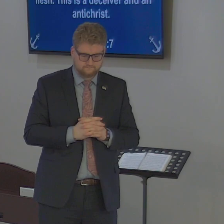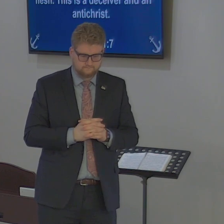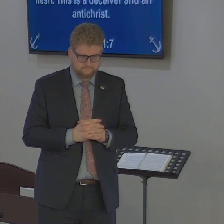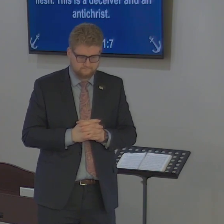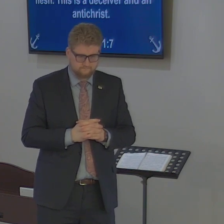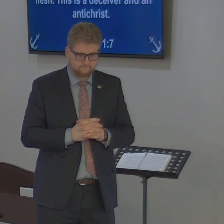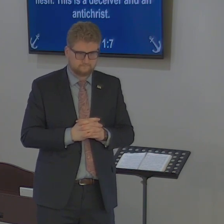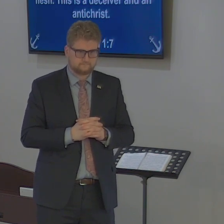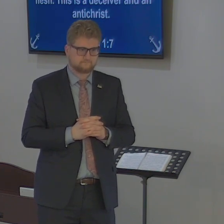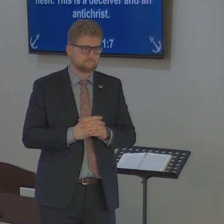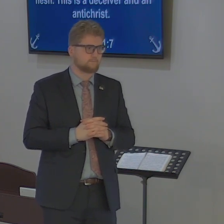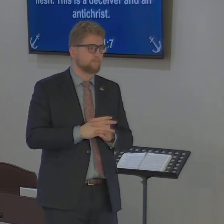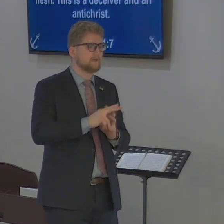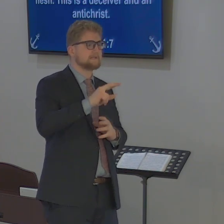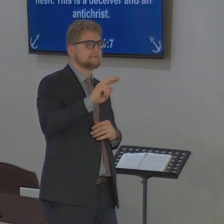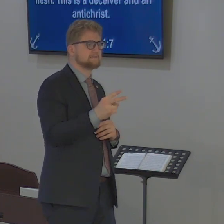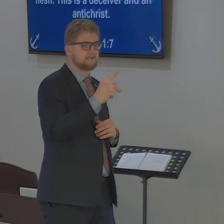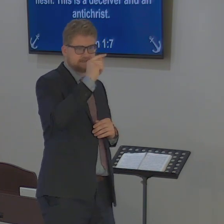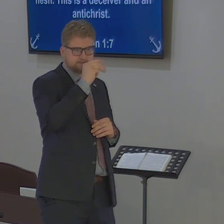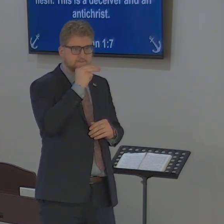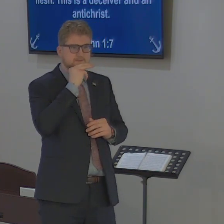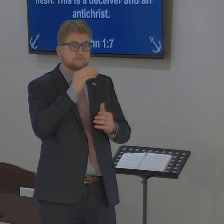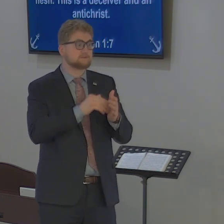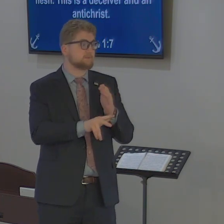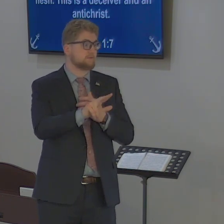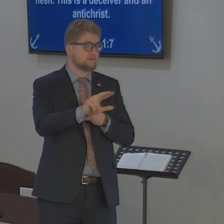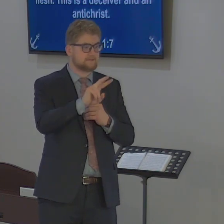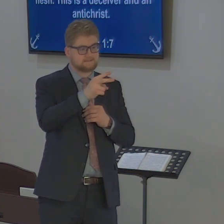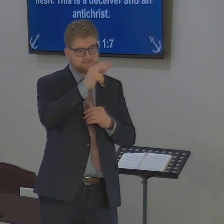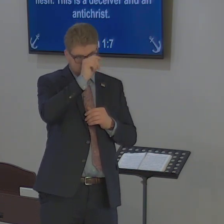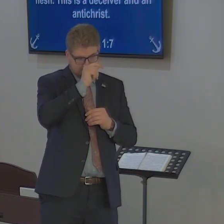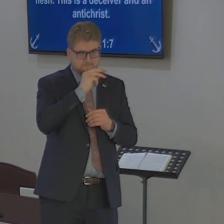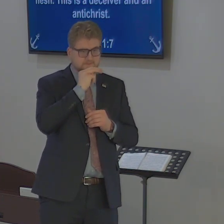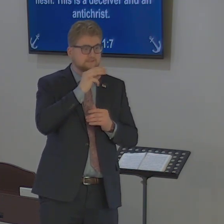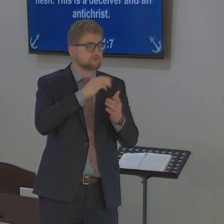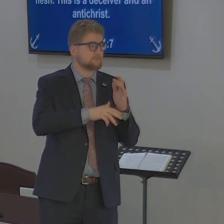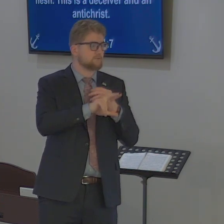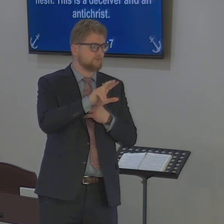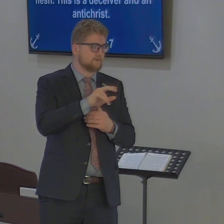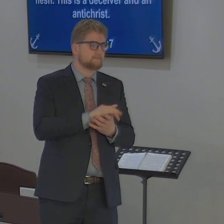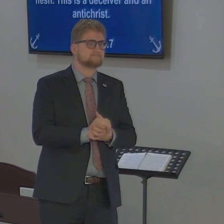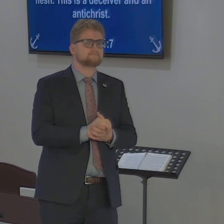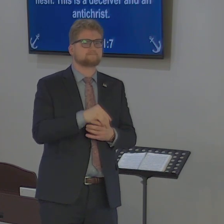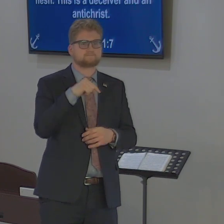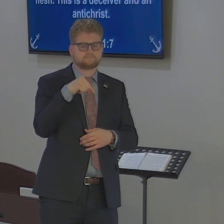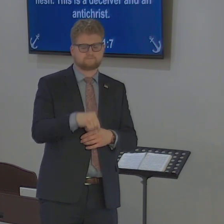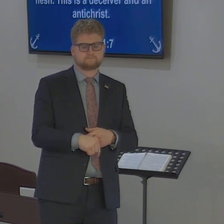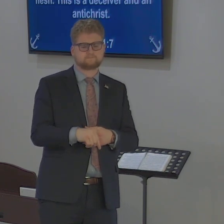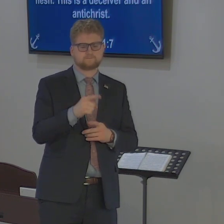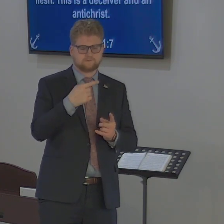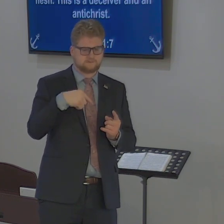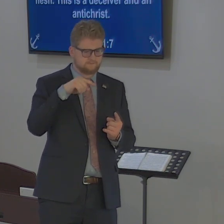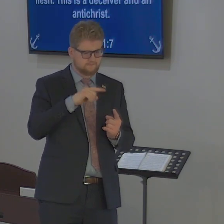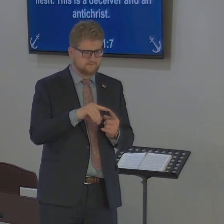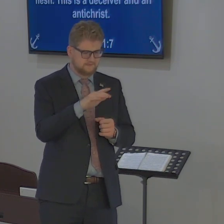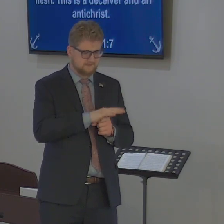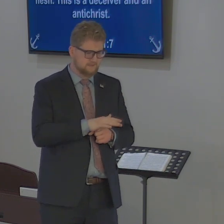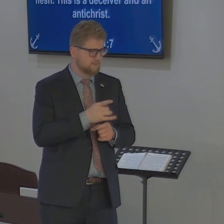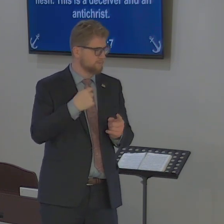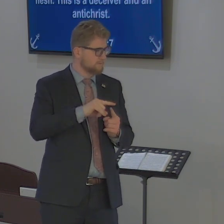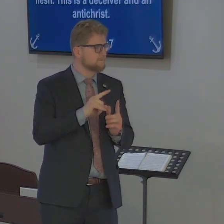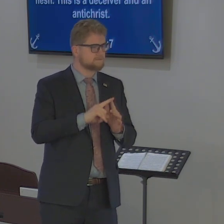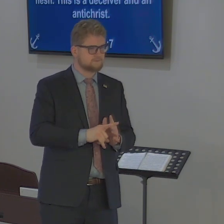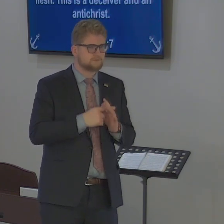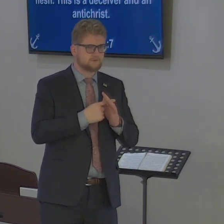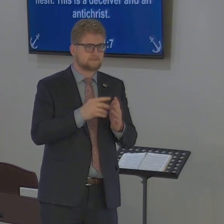2 Timothy chapter 3. 2 Timothy chapter 3, this was about the area when we started this study. And